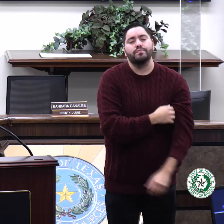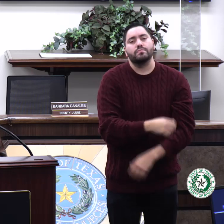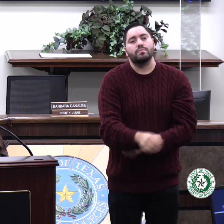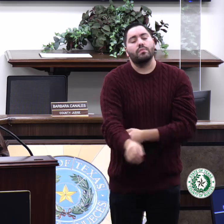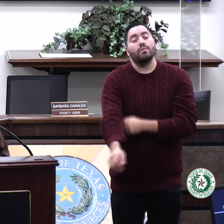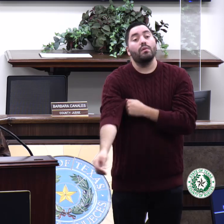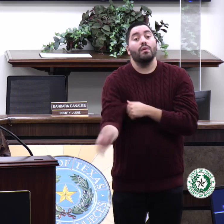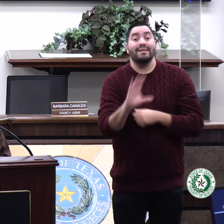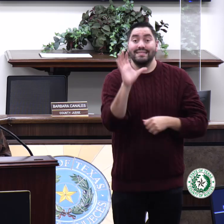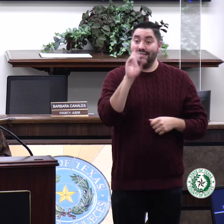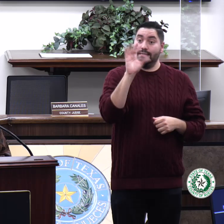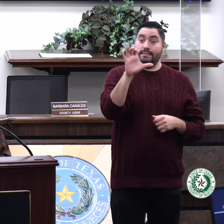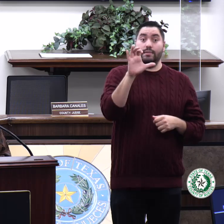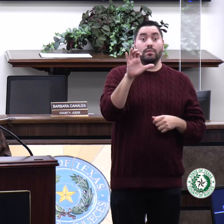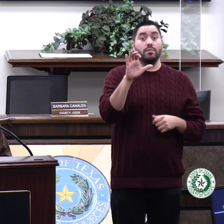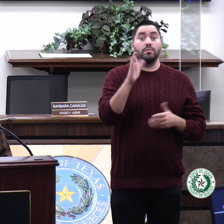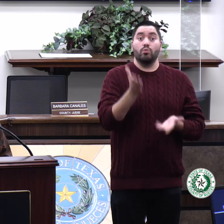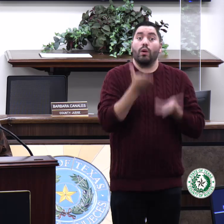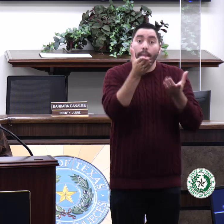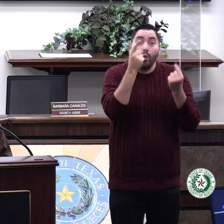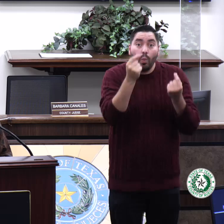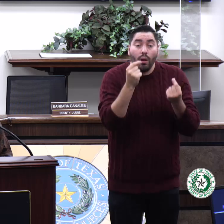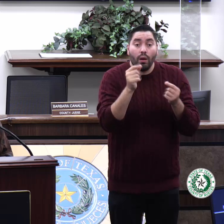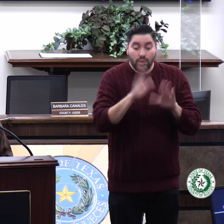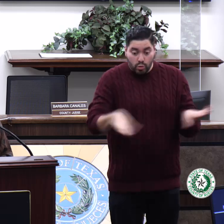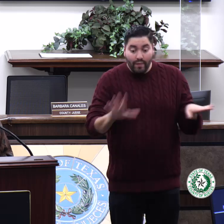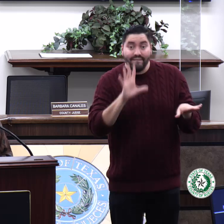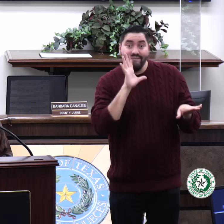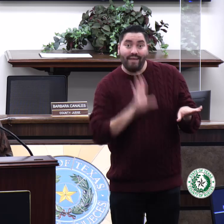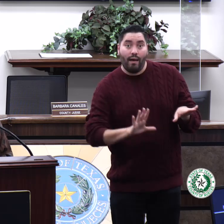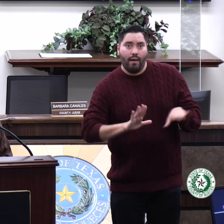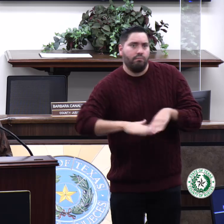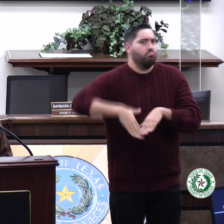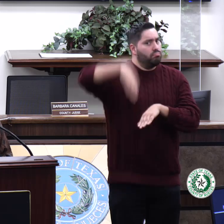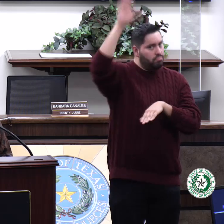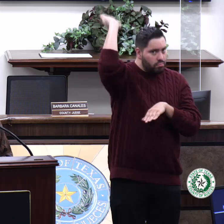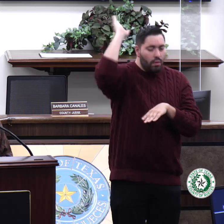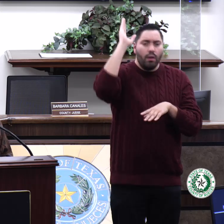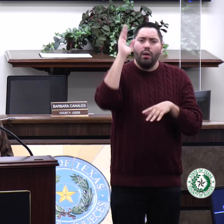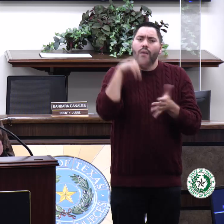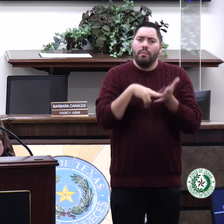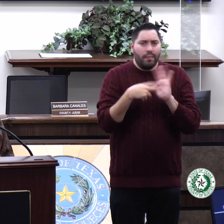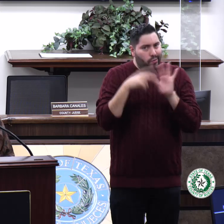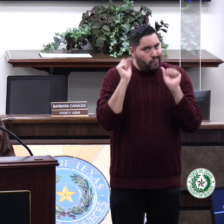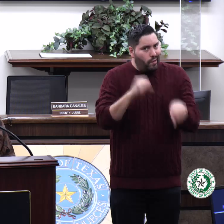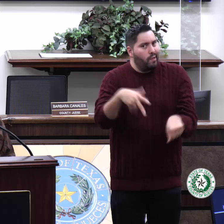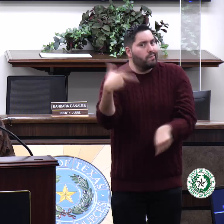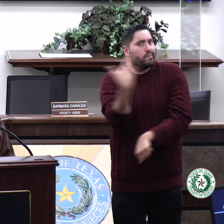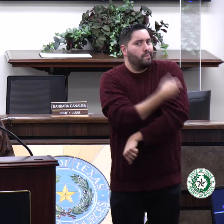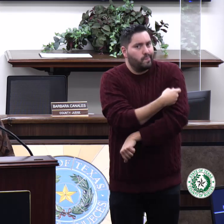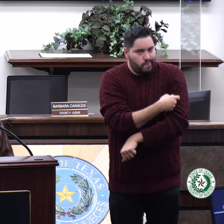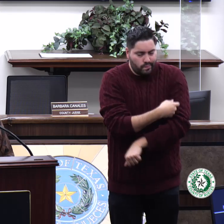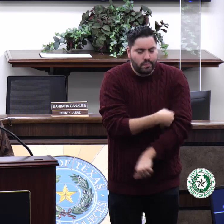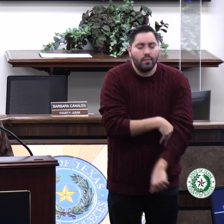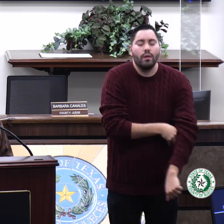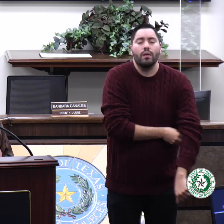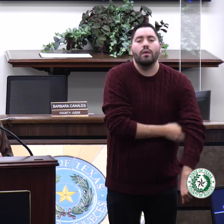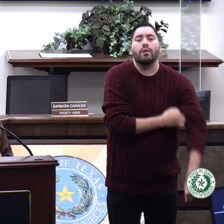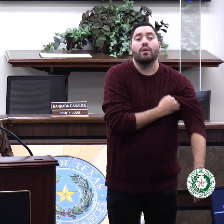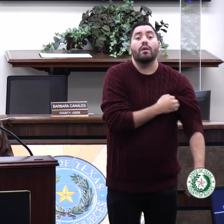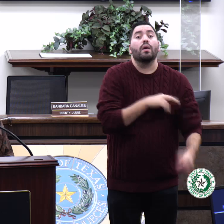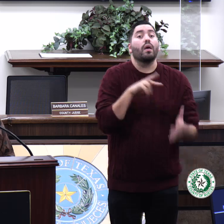5 years and older protect themselves from COVID-19 by getting fully vaccinated. What does that mean? It means